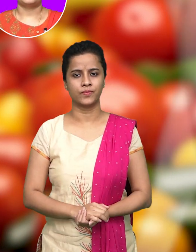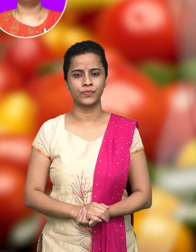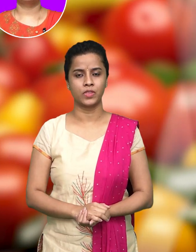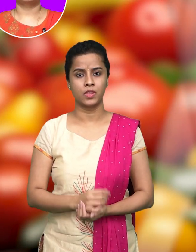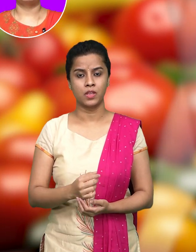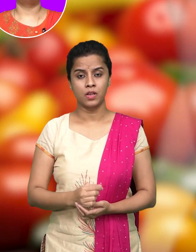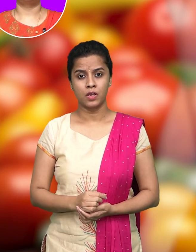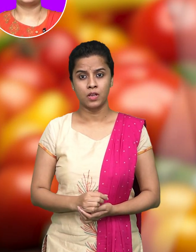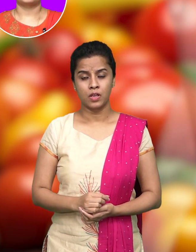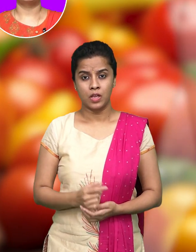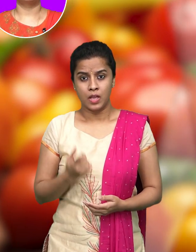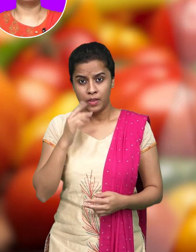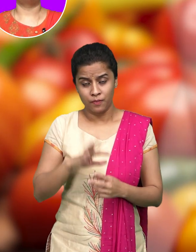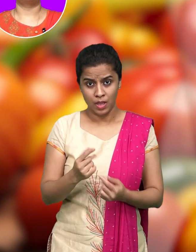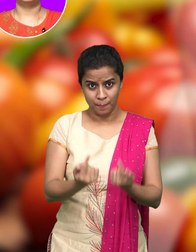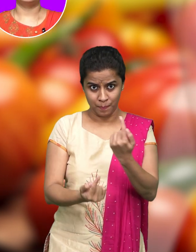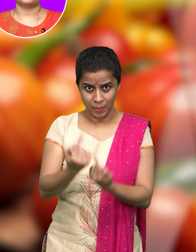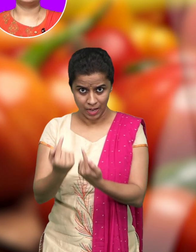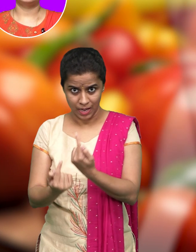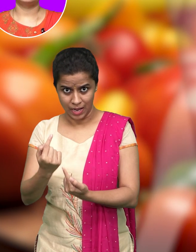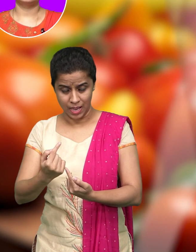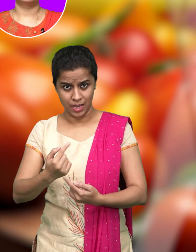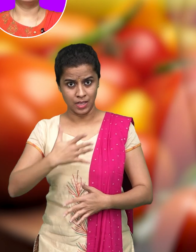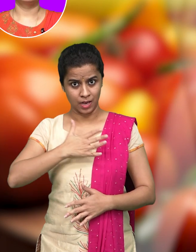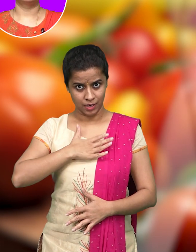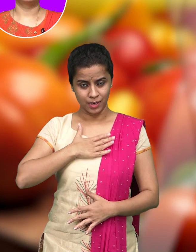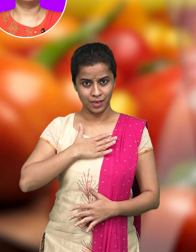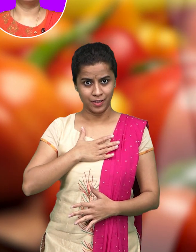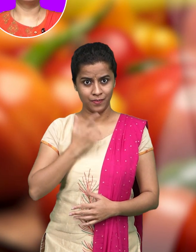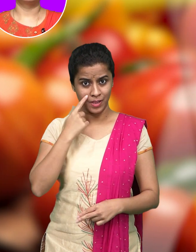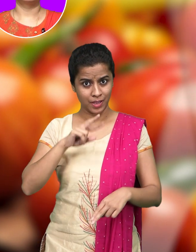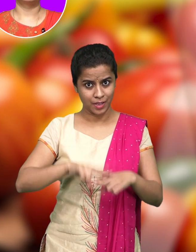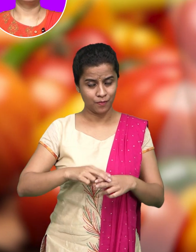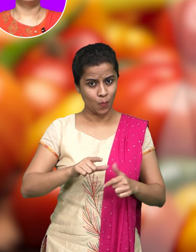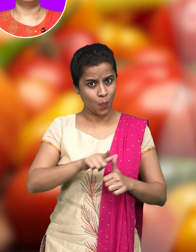Will plants survive in the absence of these factors?